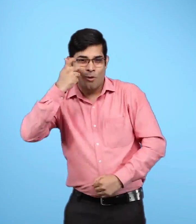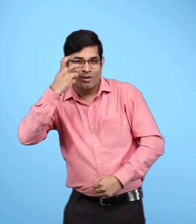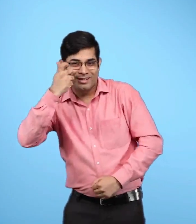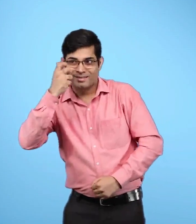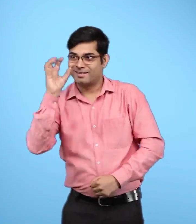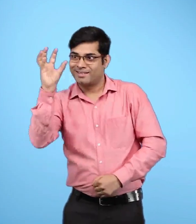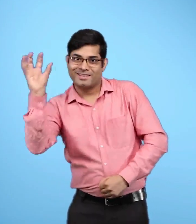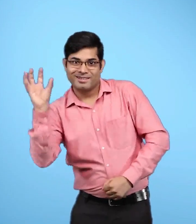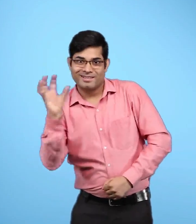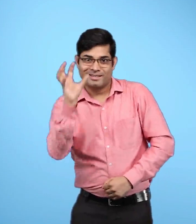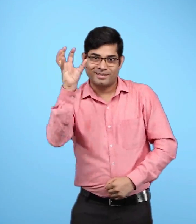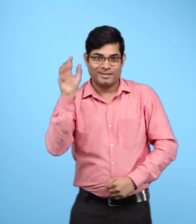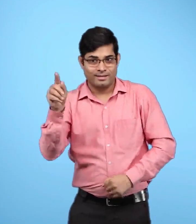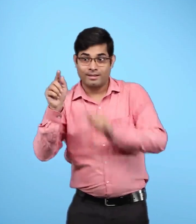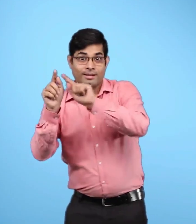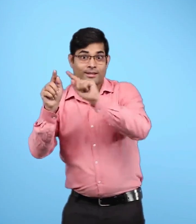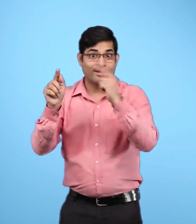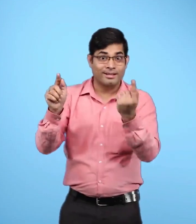1 has picture of 3 oranges.